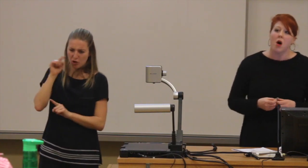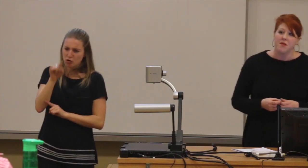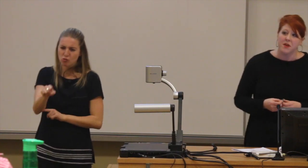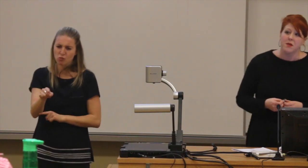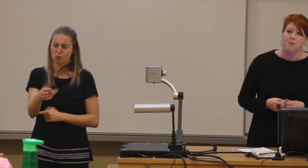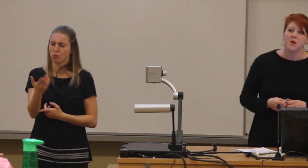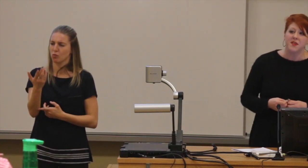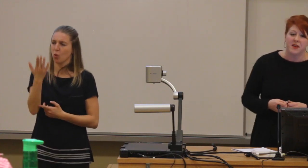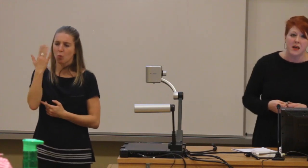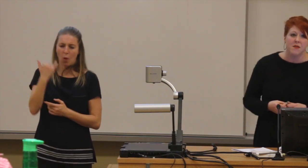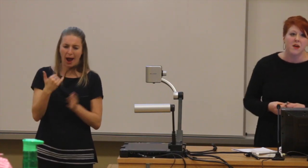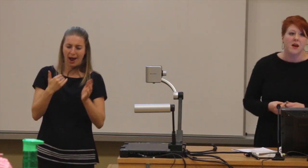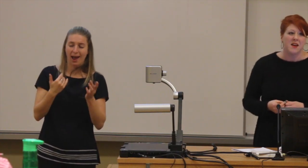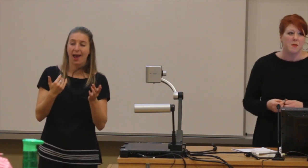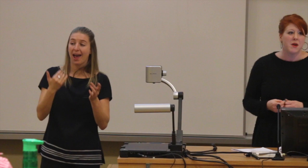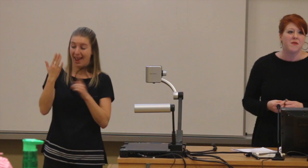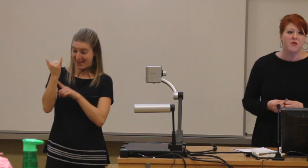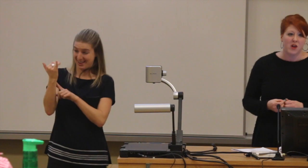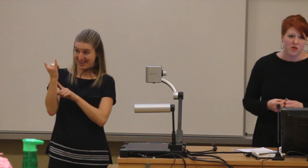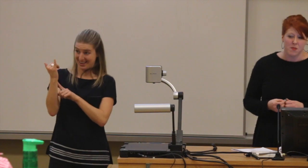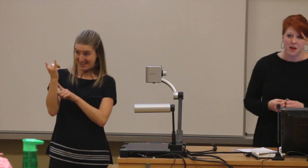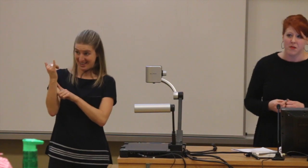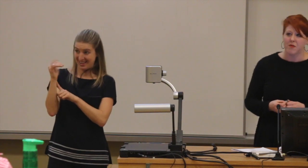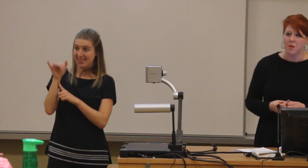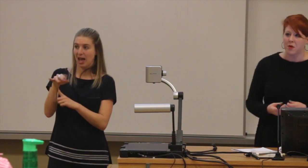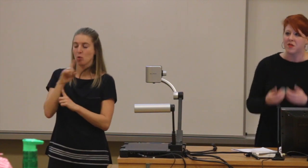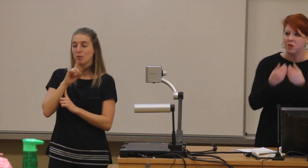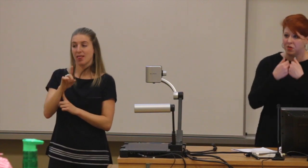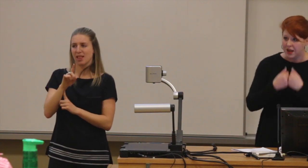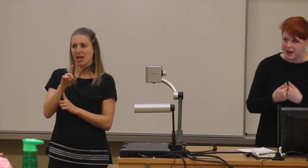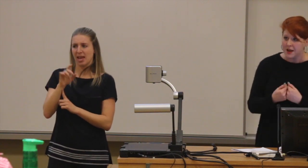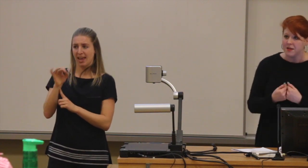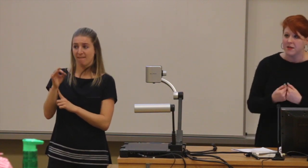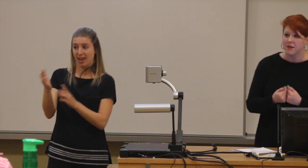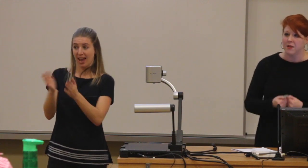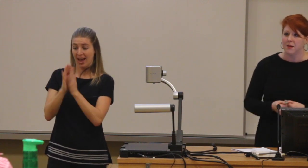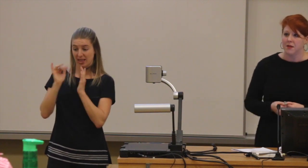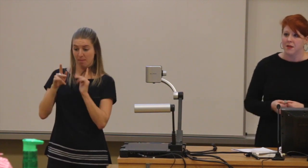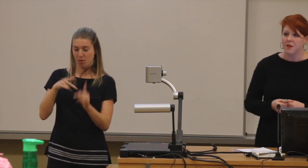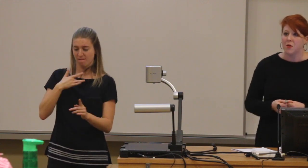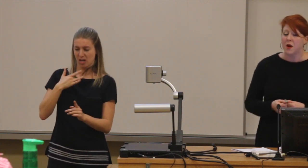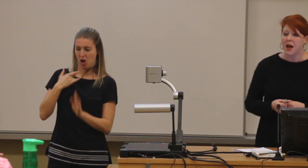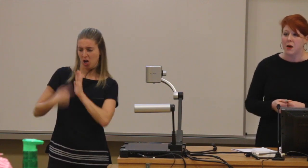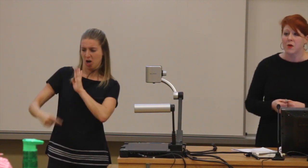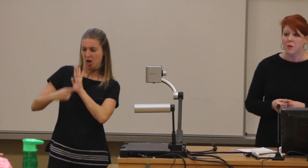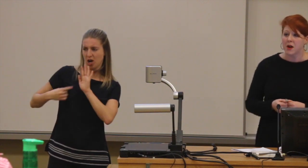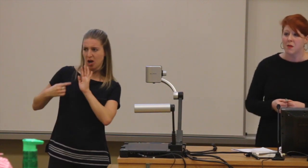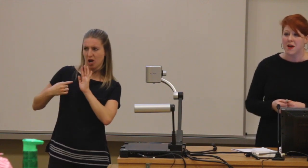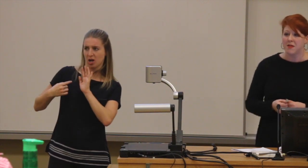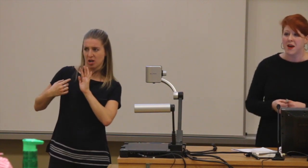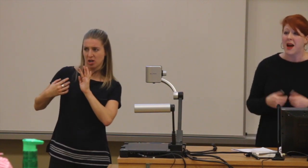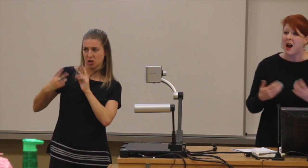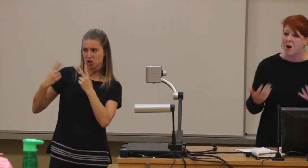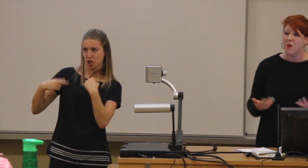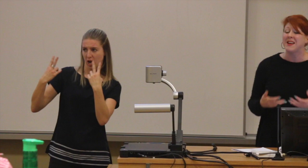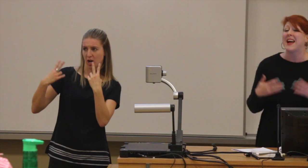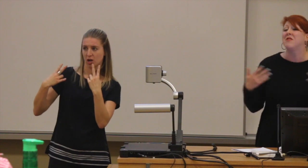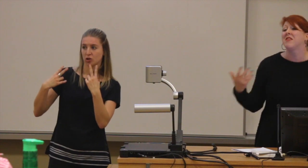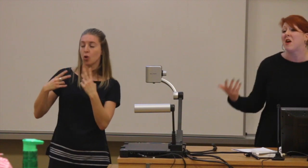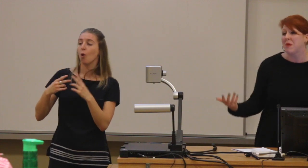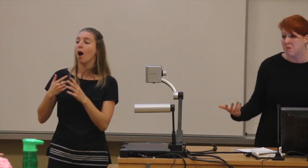is often perceived as a bit of a judgment for the person who's in it. So again, I really recommend that